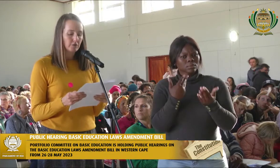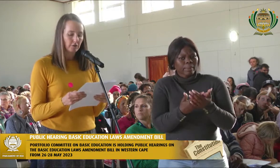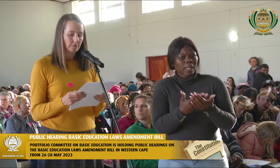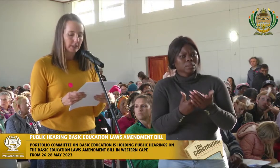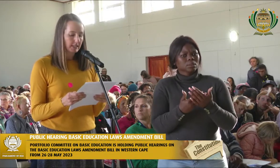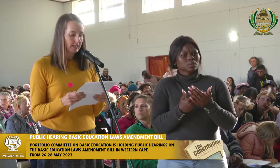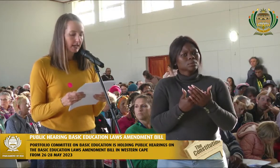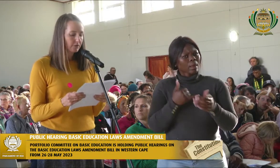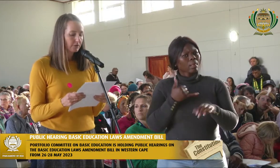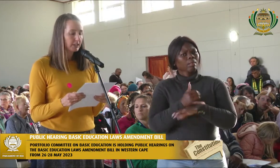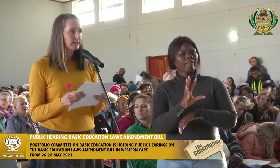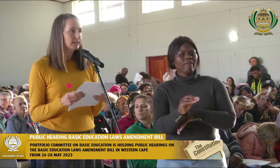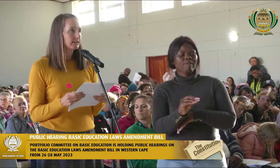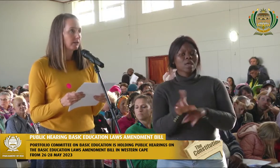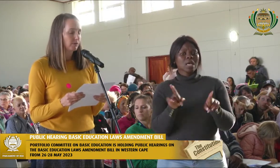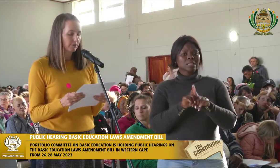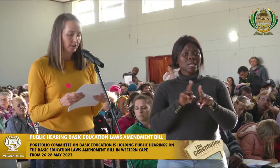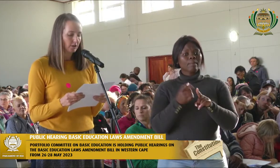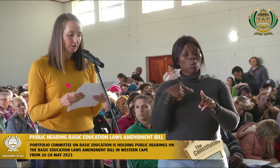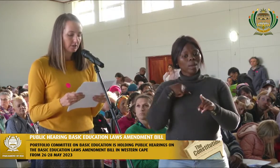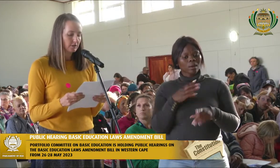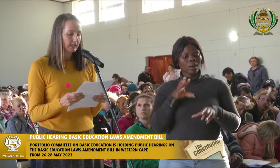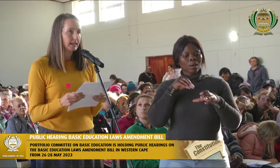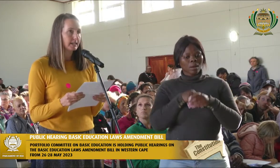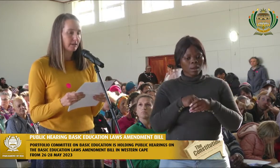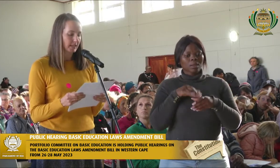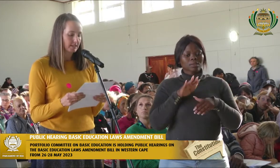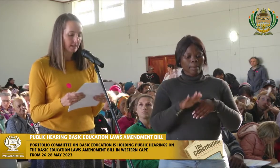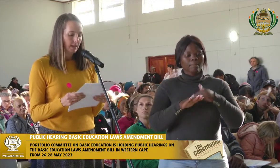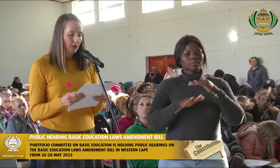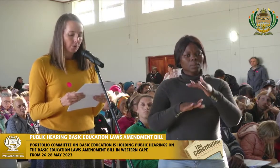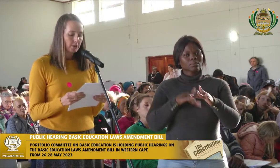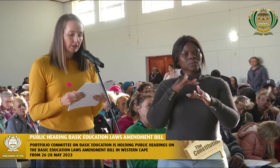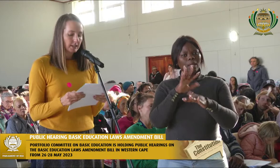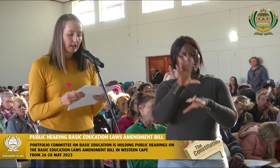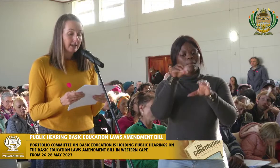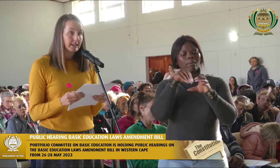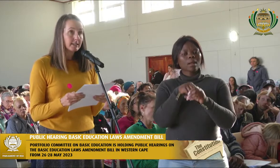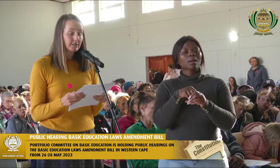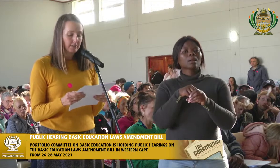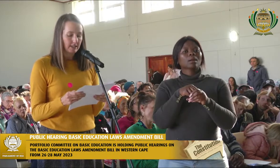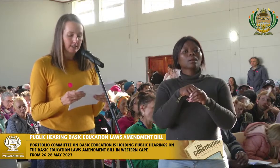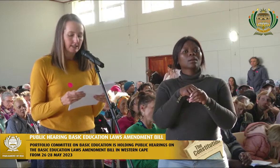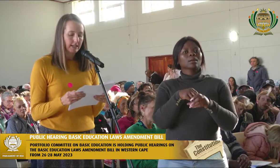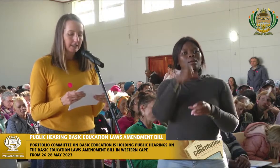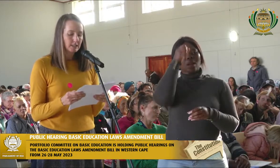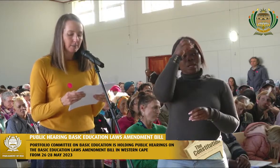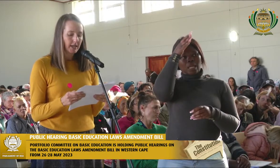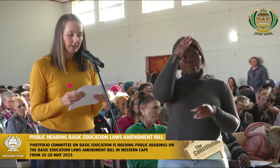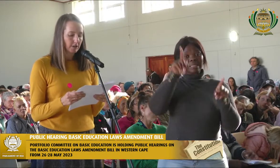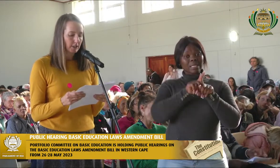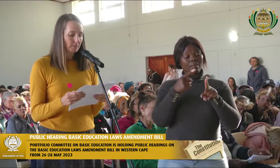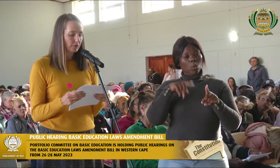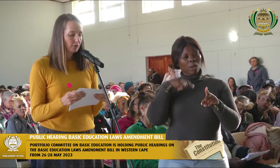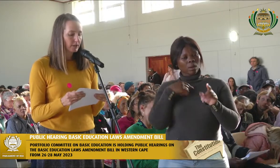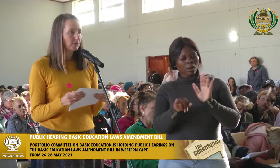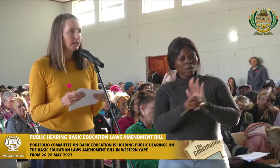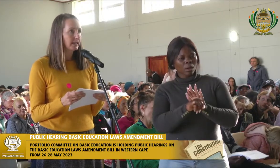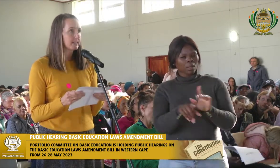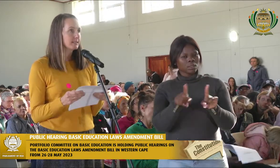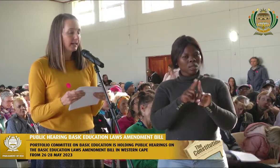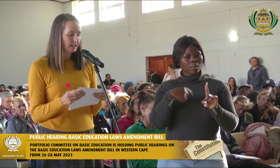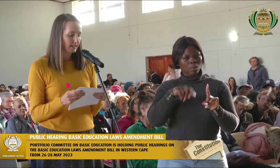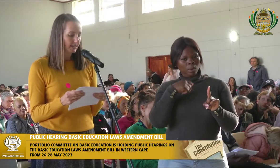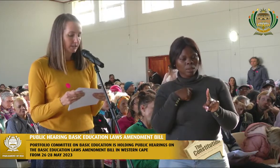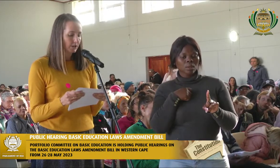daily involvement in every detail with regards to their academics, we could identify this and expand on it before they